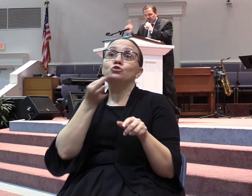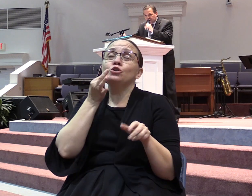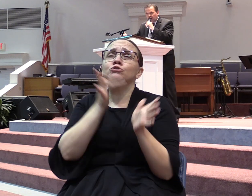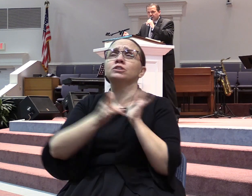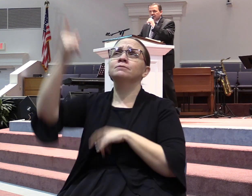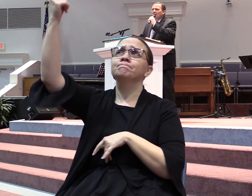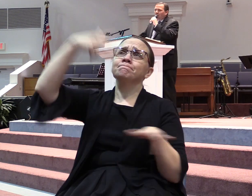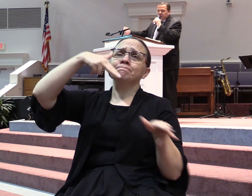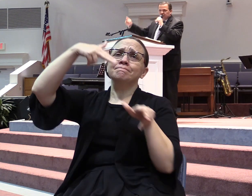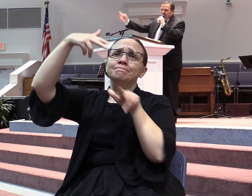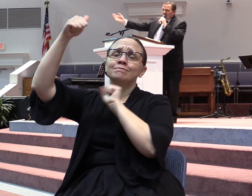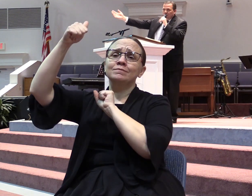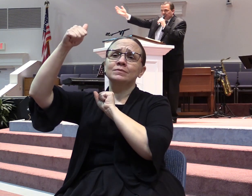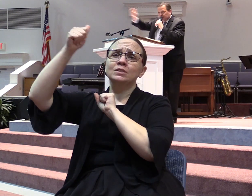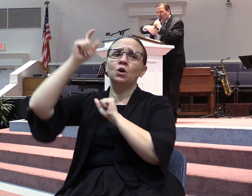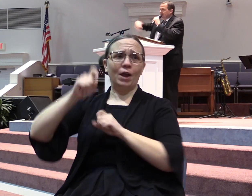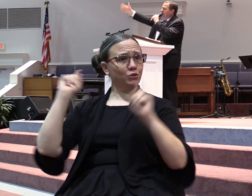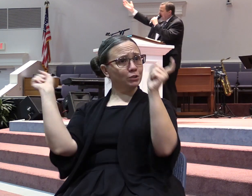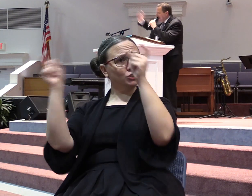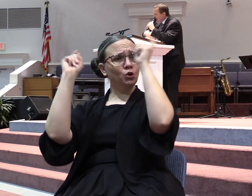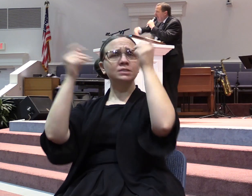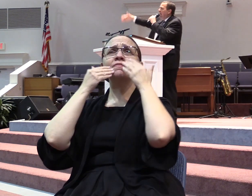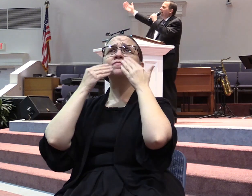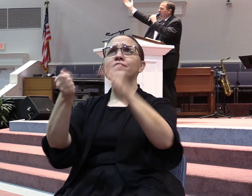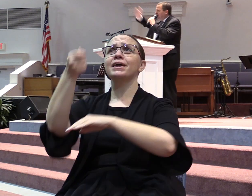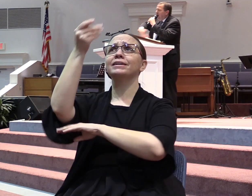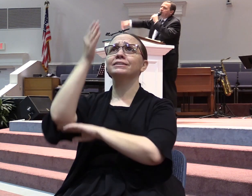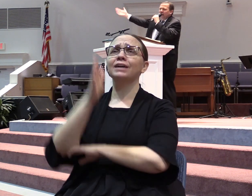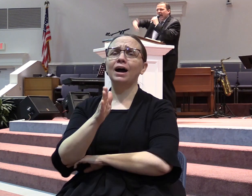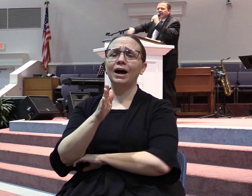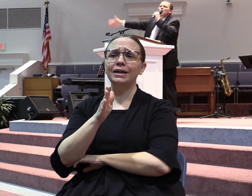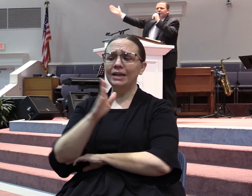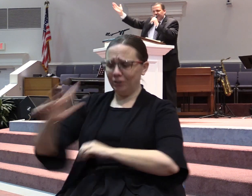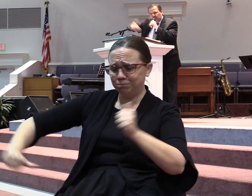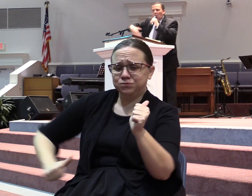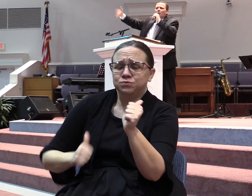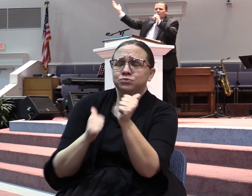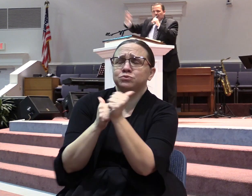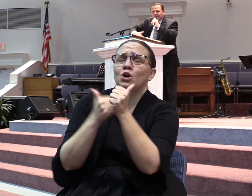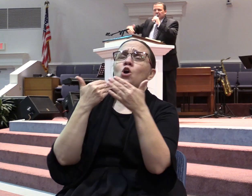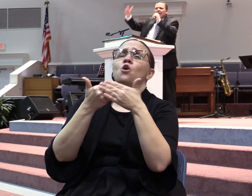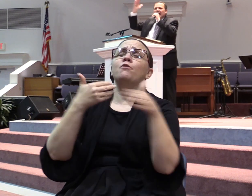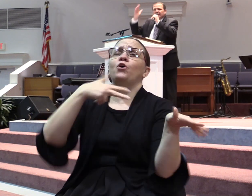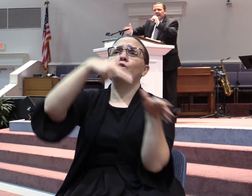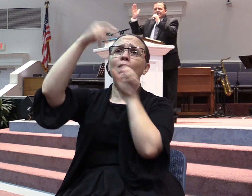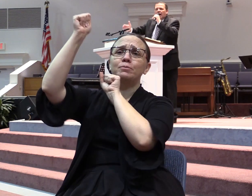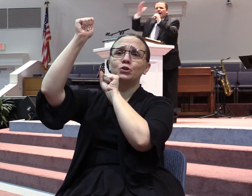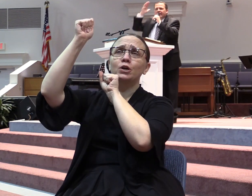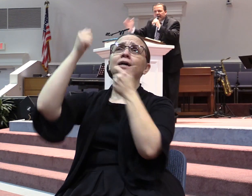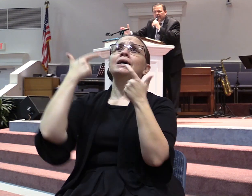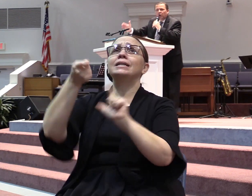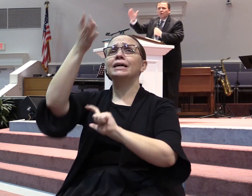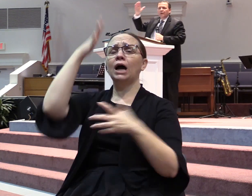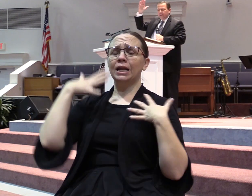rapture of the church. We just got to rejoice and thank God that they're back before the rapture. And let